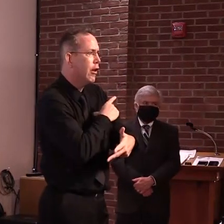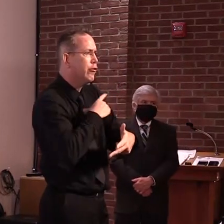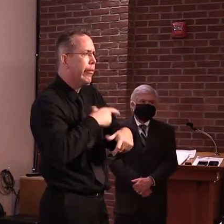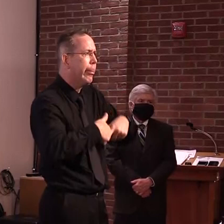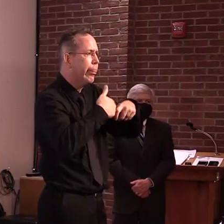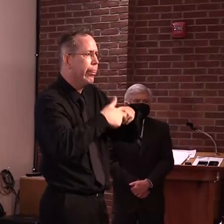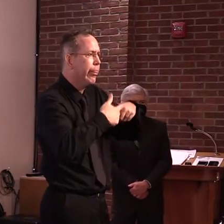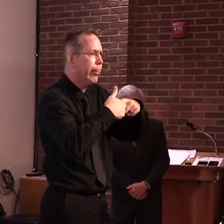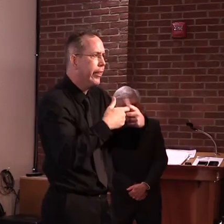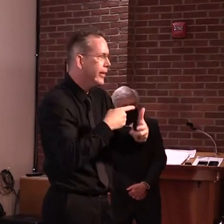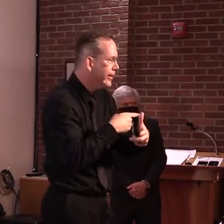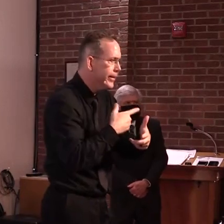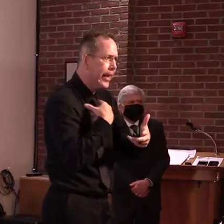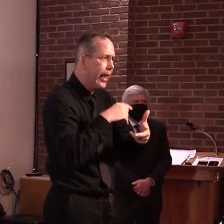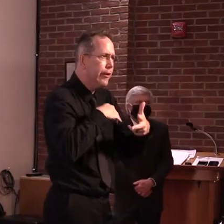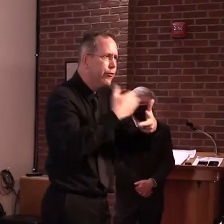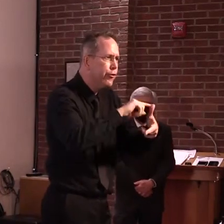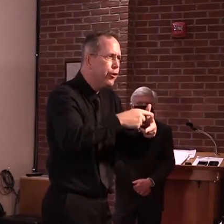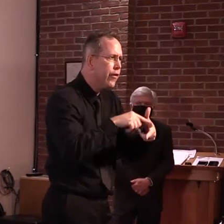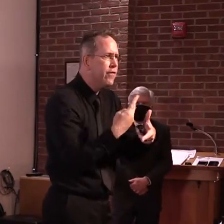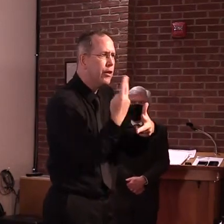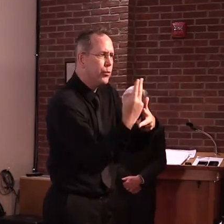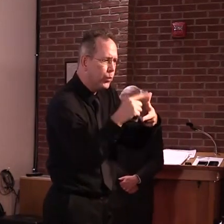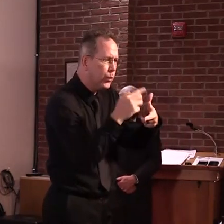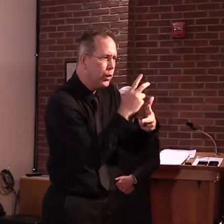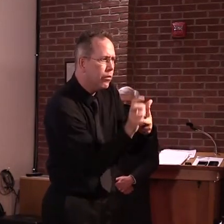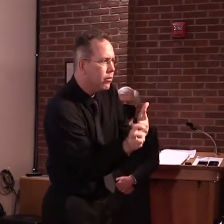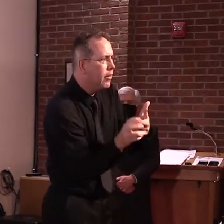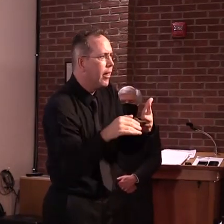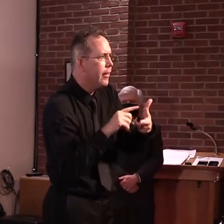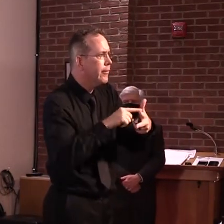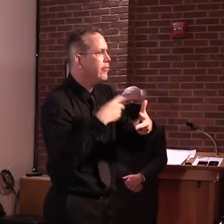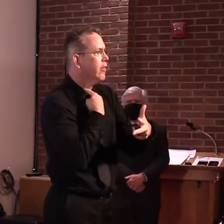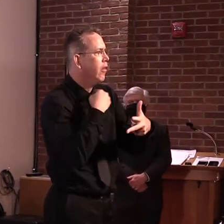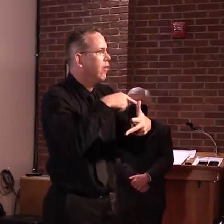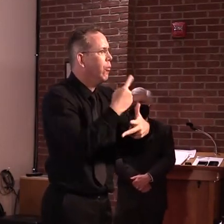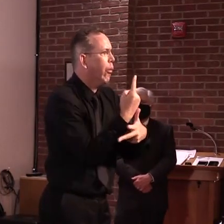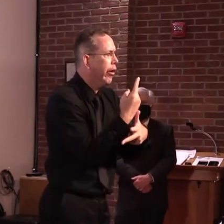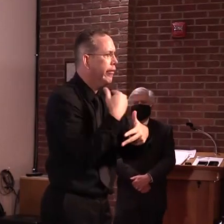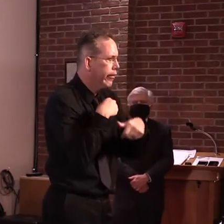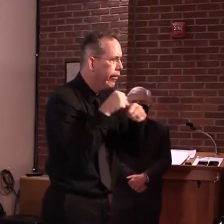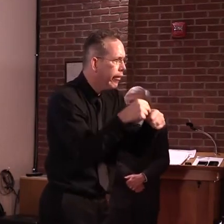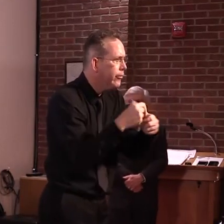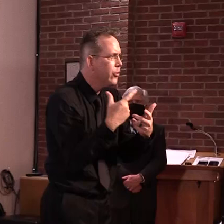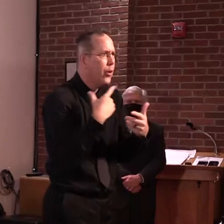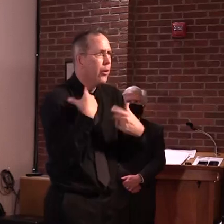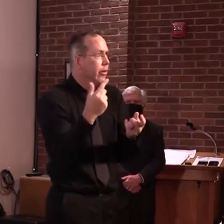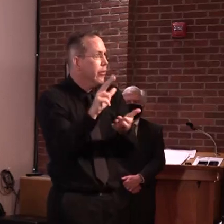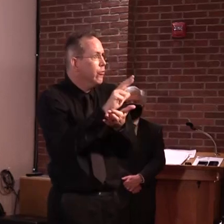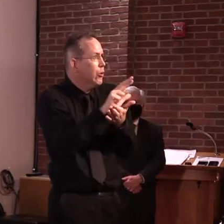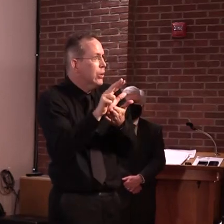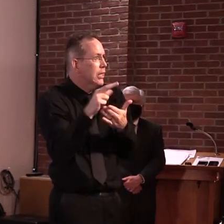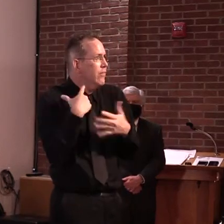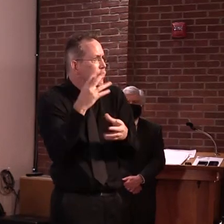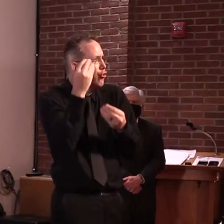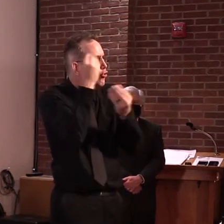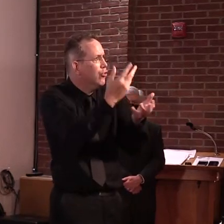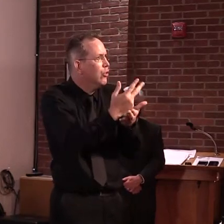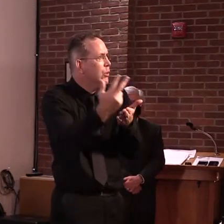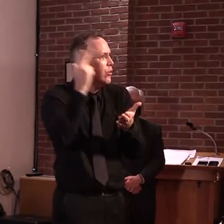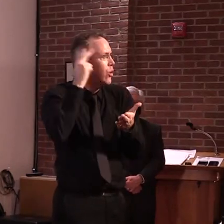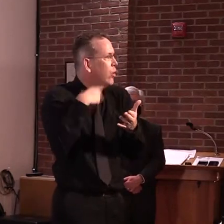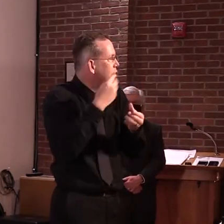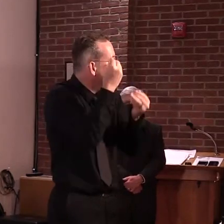been engaging with the legislature for nearly 3 weeks, and current legislation, as the governor mentioned, being considered, divides